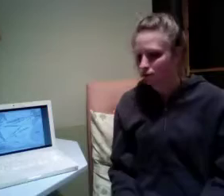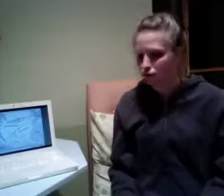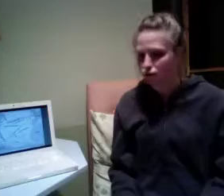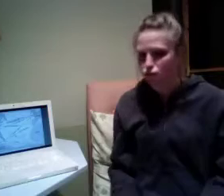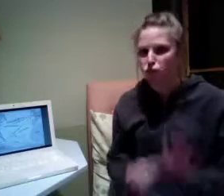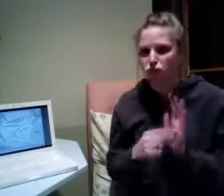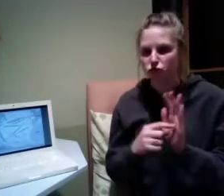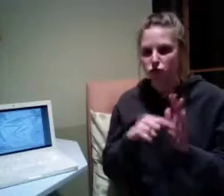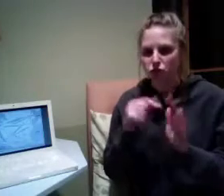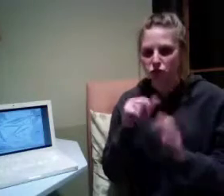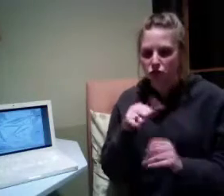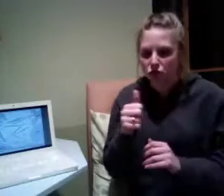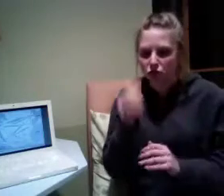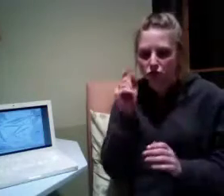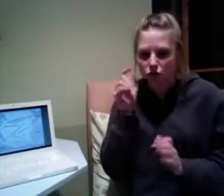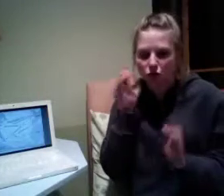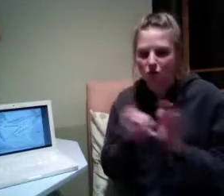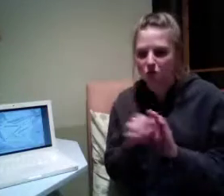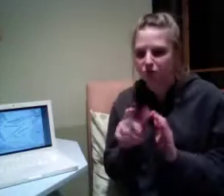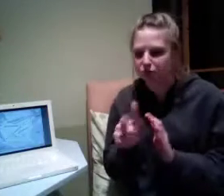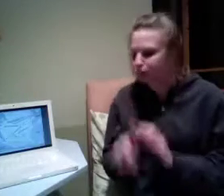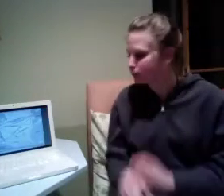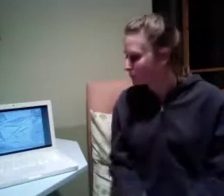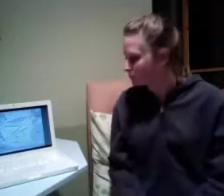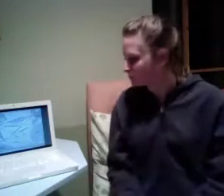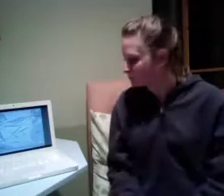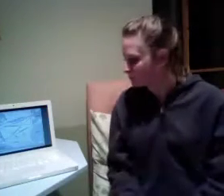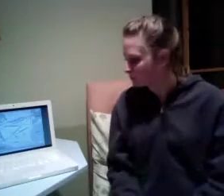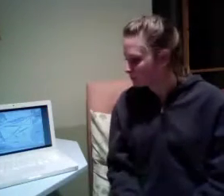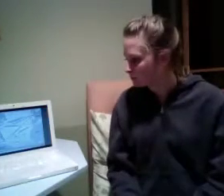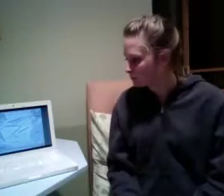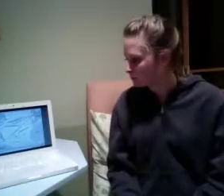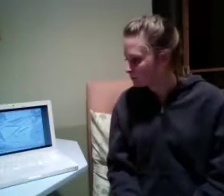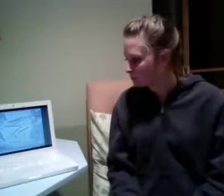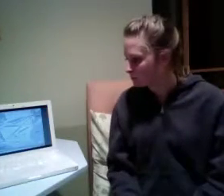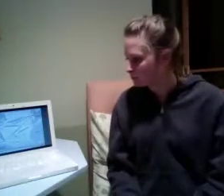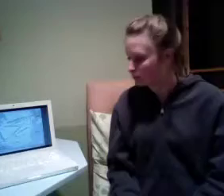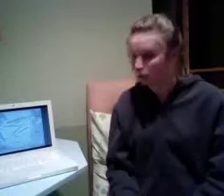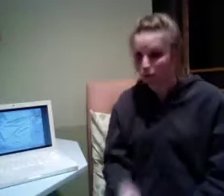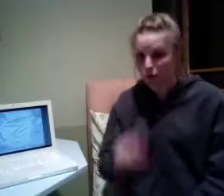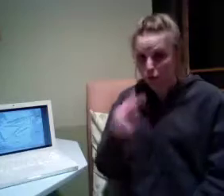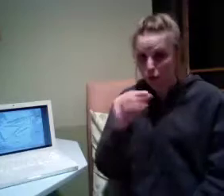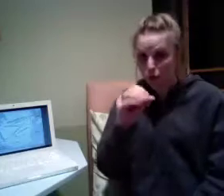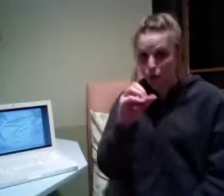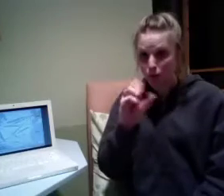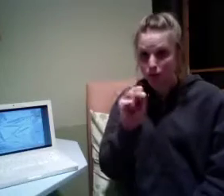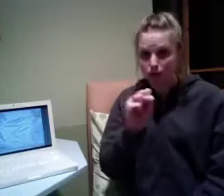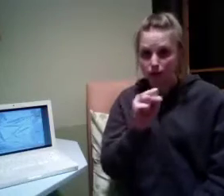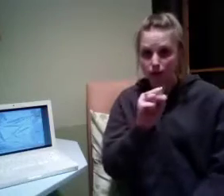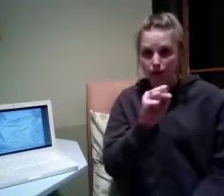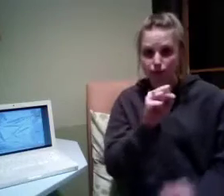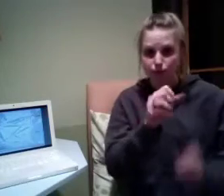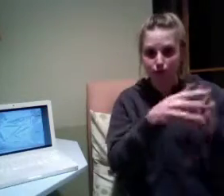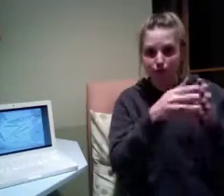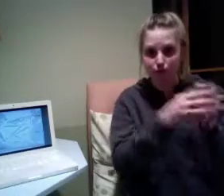is, for the most part, we see things coming from the Americas back to Europe that are items, they're goods, they're things